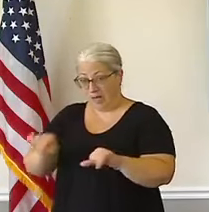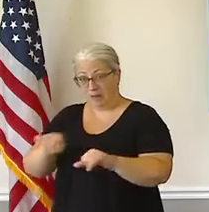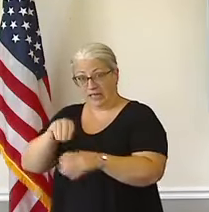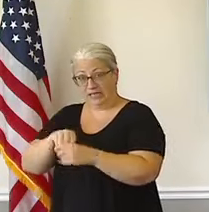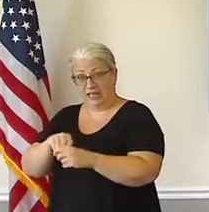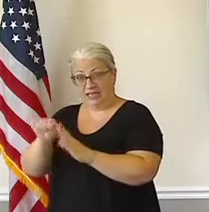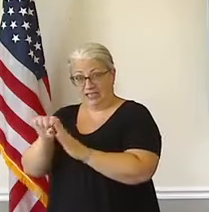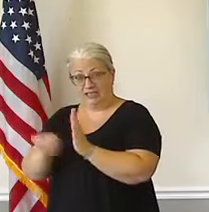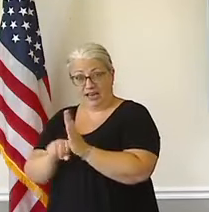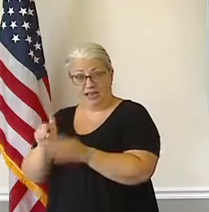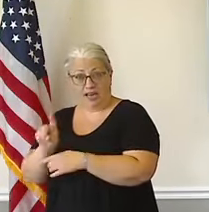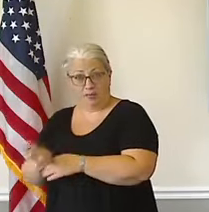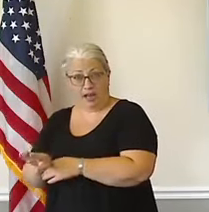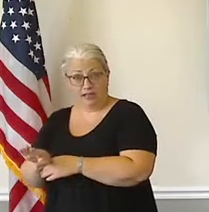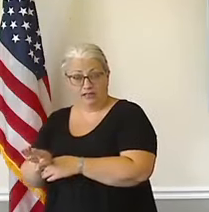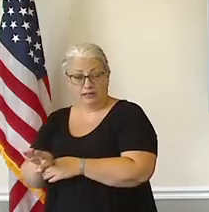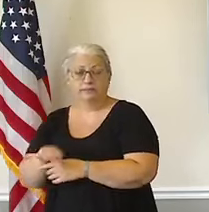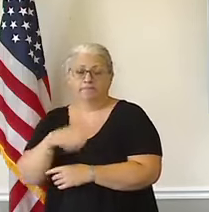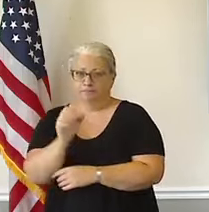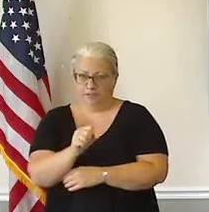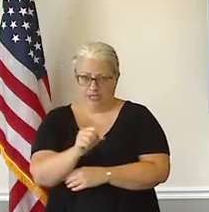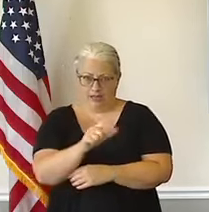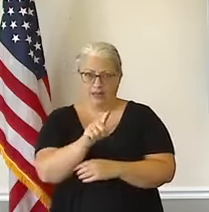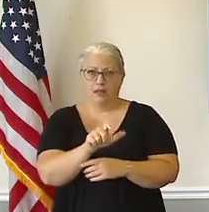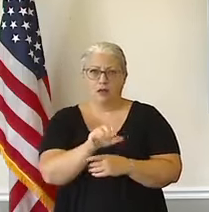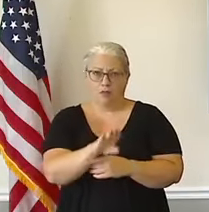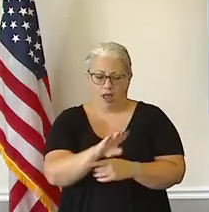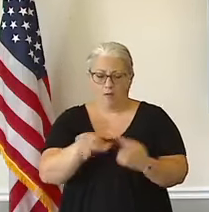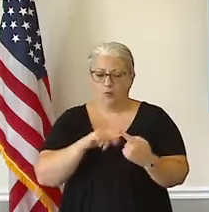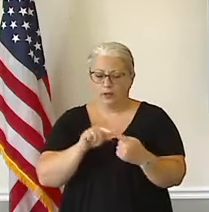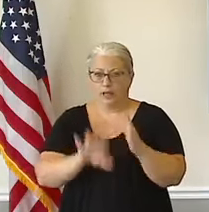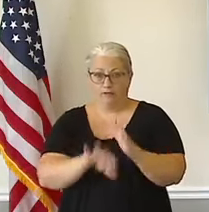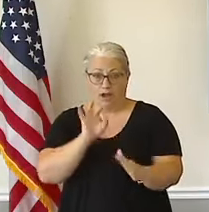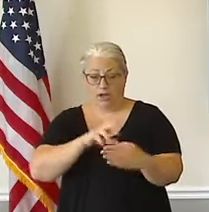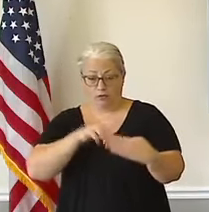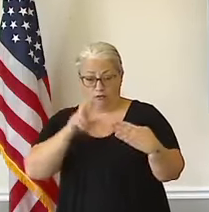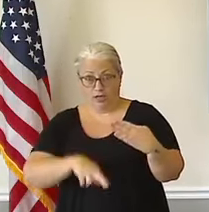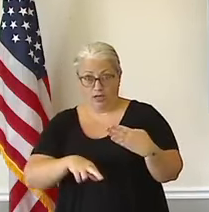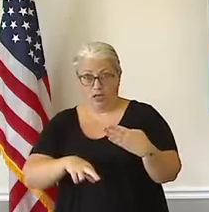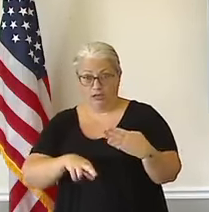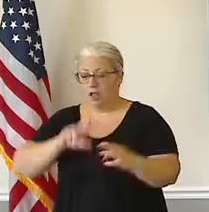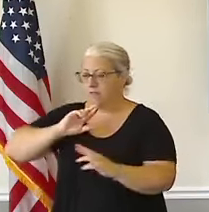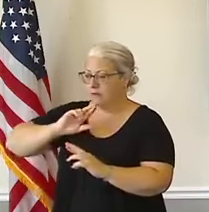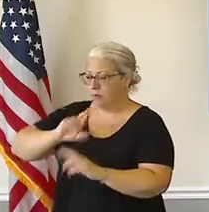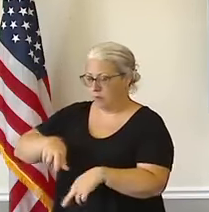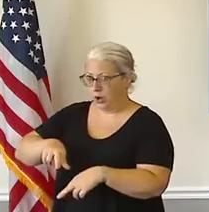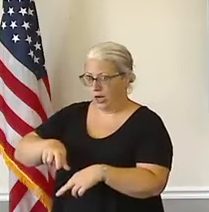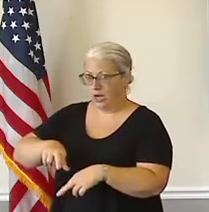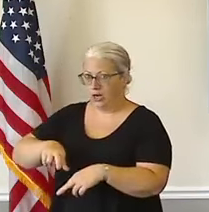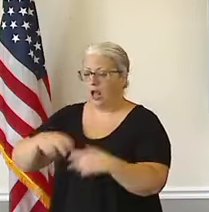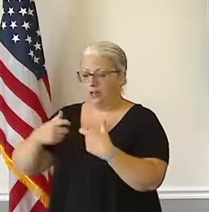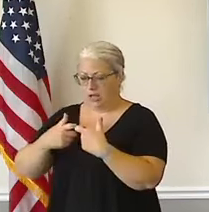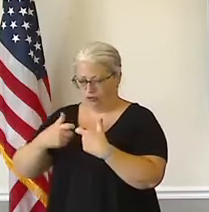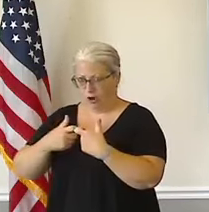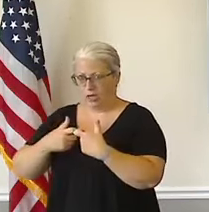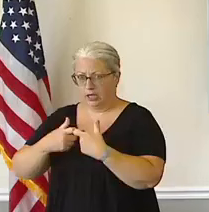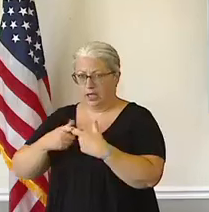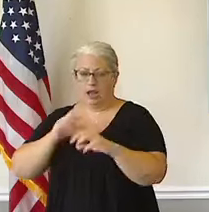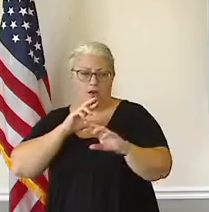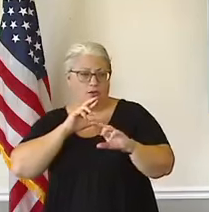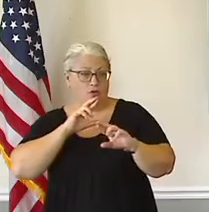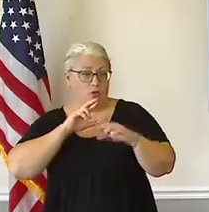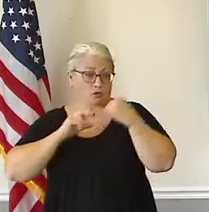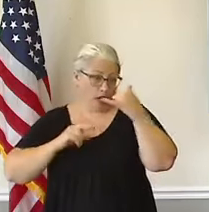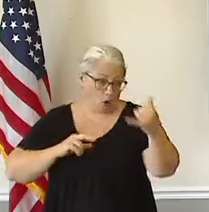once they're alerted, the lab is also required by law to report it. And once they've reported, they electronically reported it, automatically